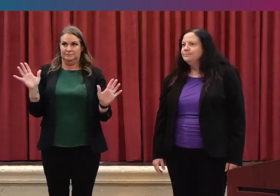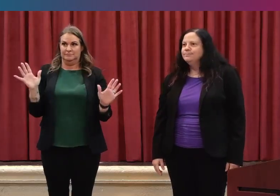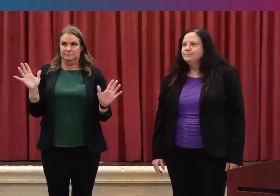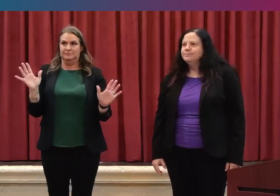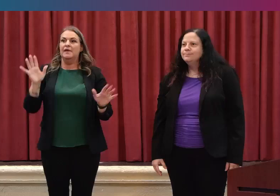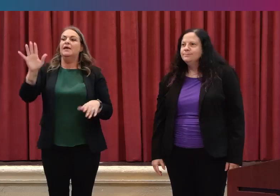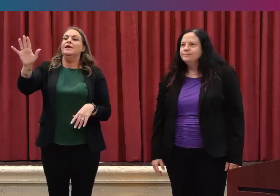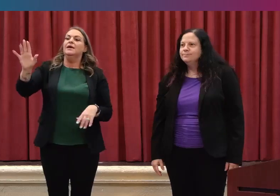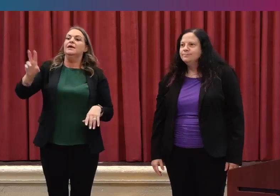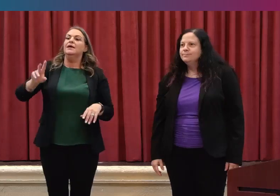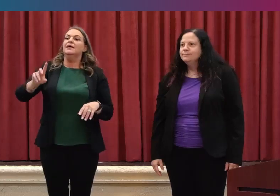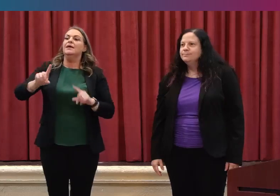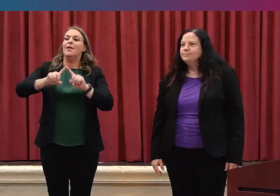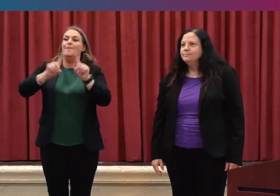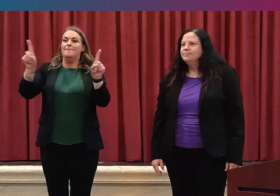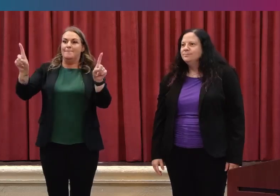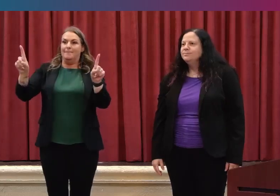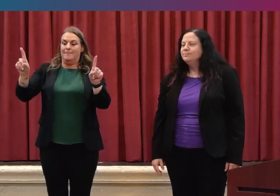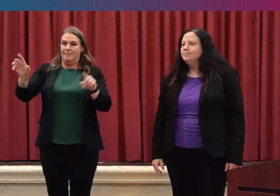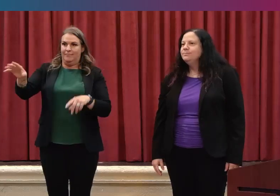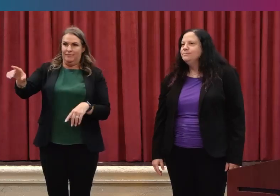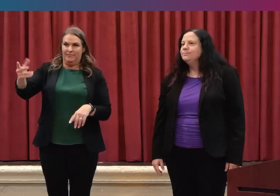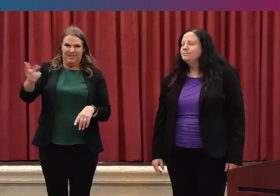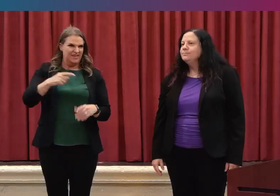That's it, that's what we have. However,